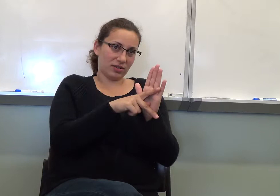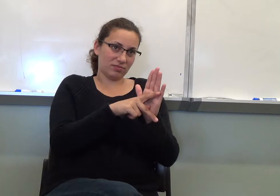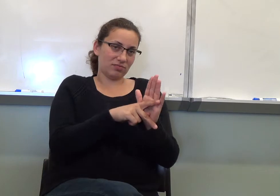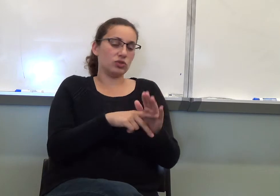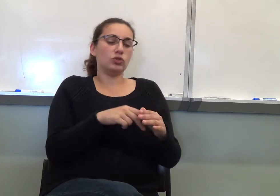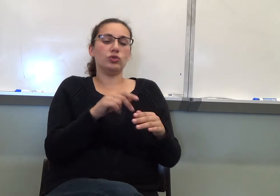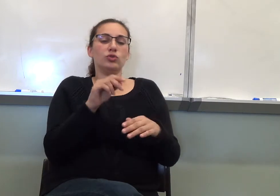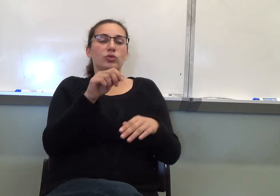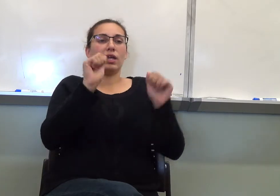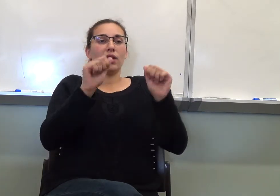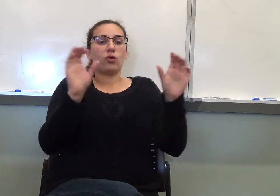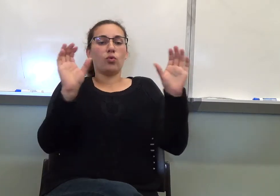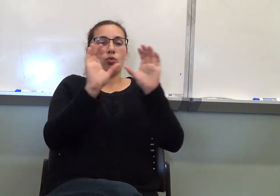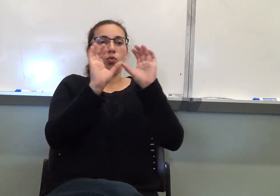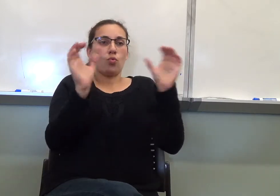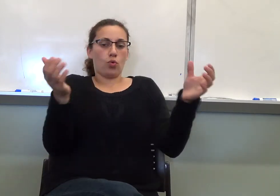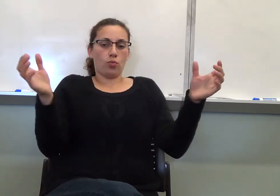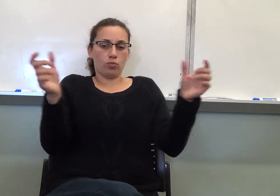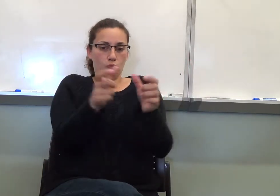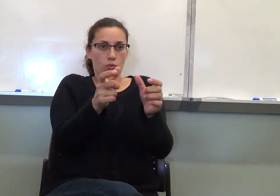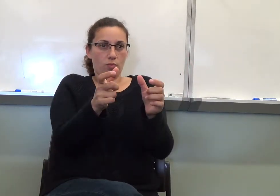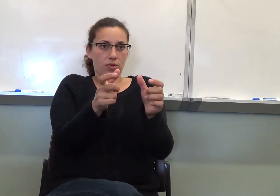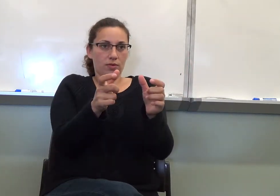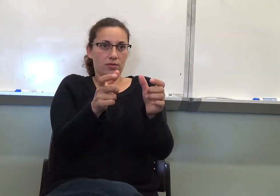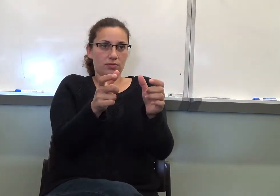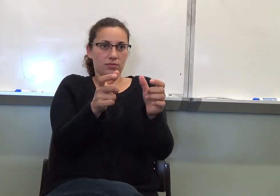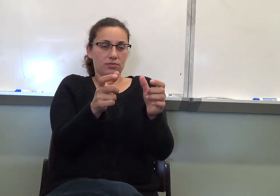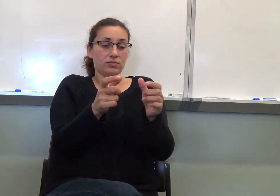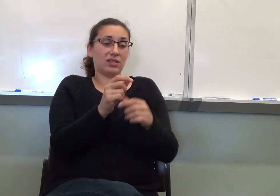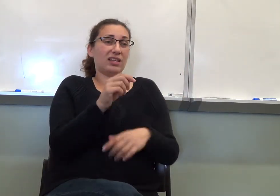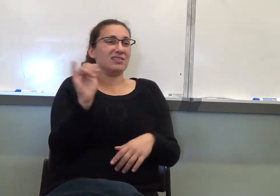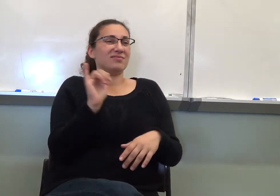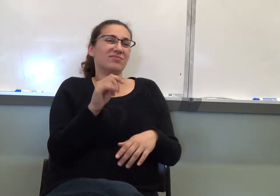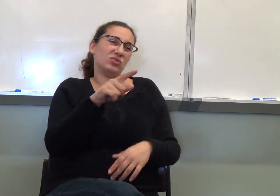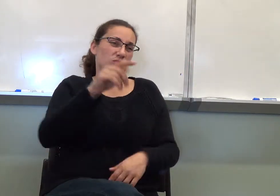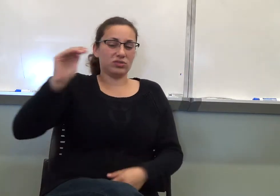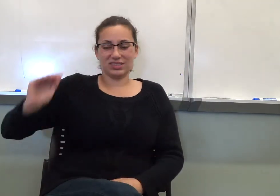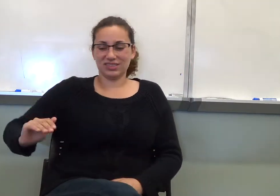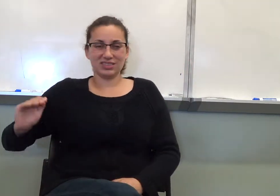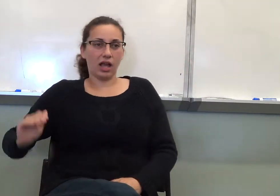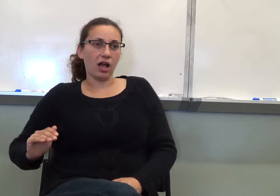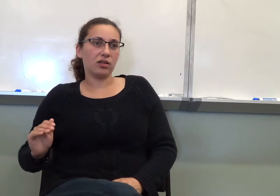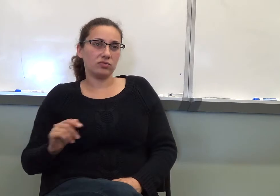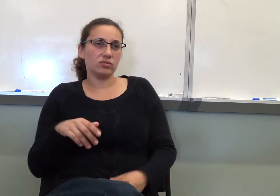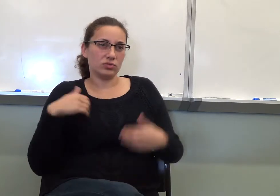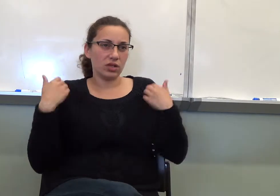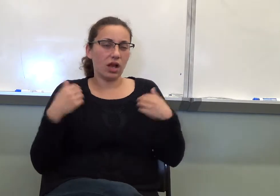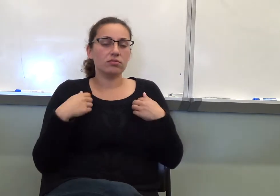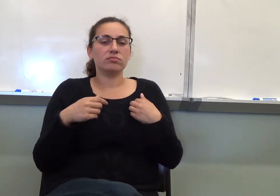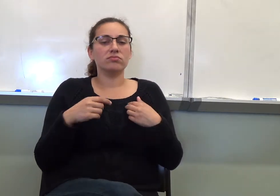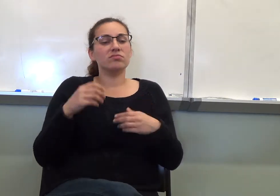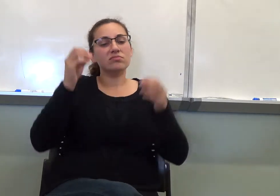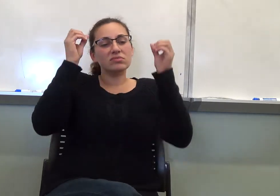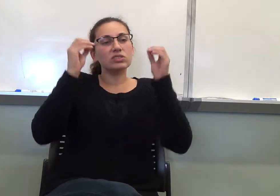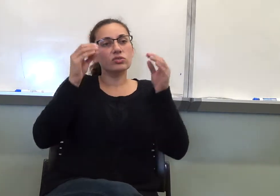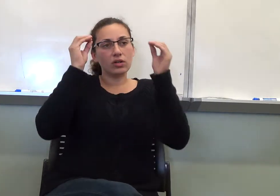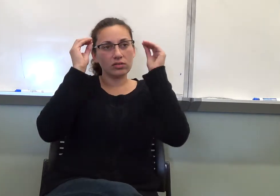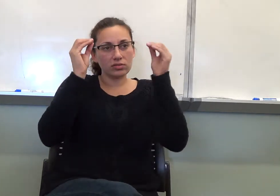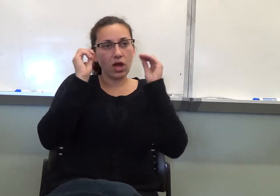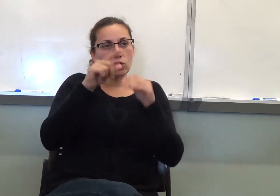group it? It all comes from the fact that when you were kids, you were taught how to multiply by a table, but the table only had rows